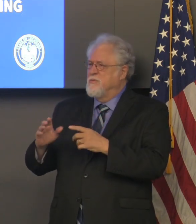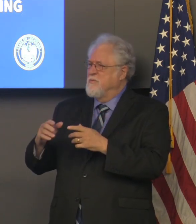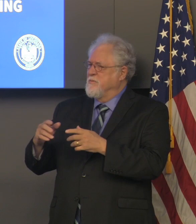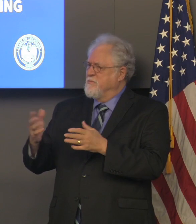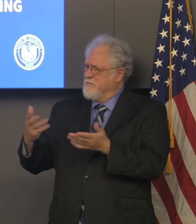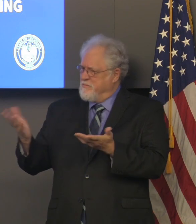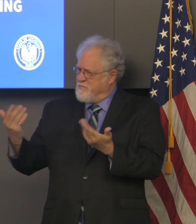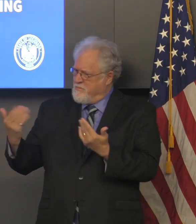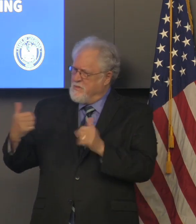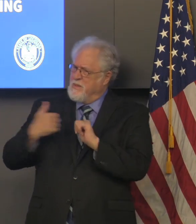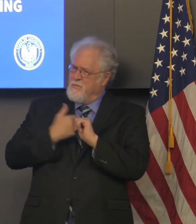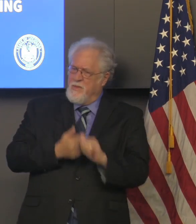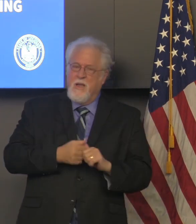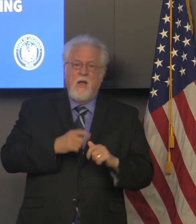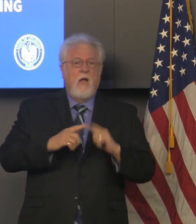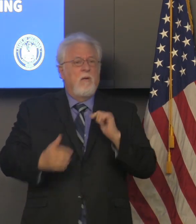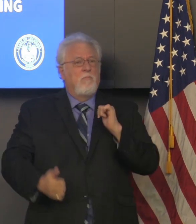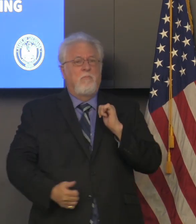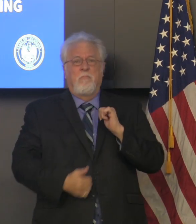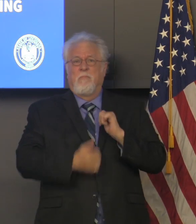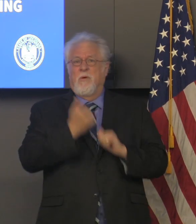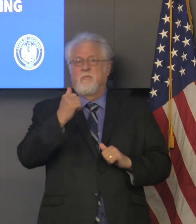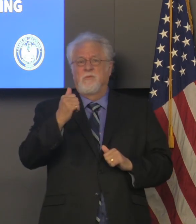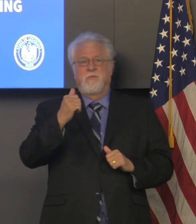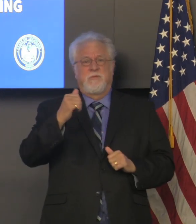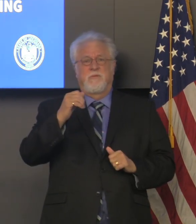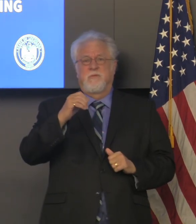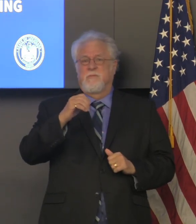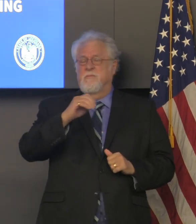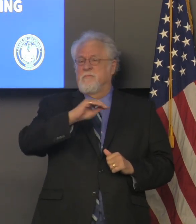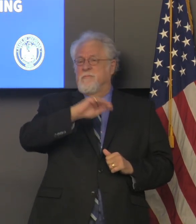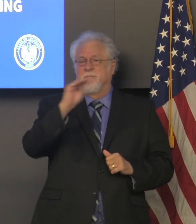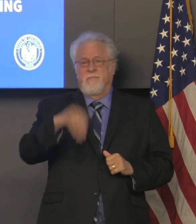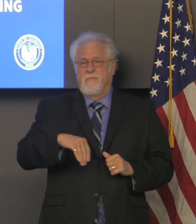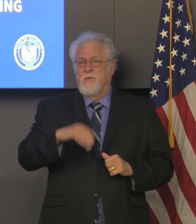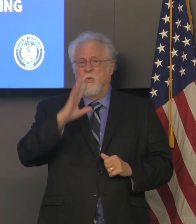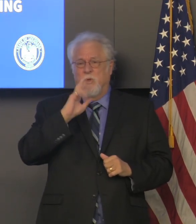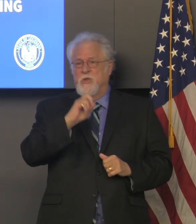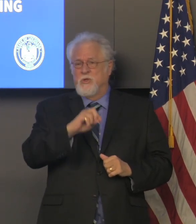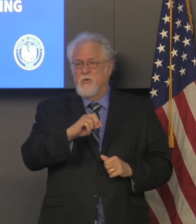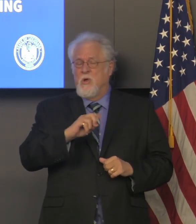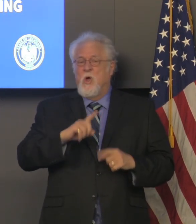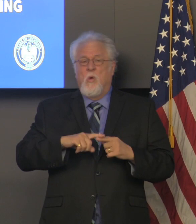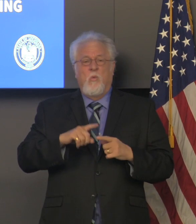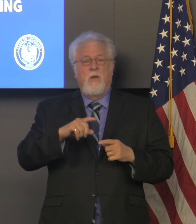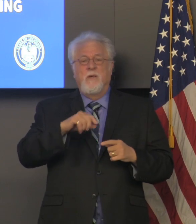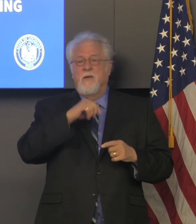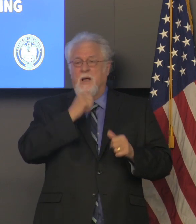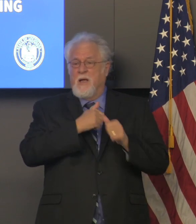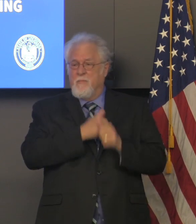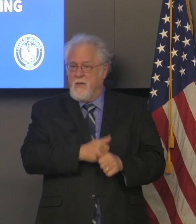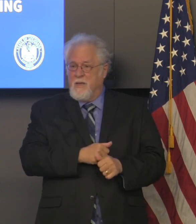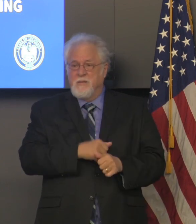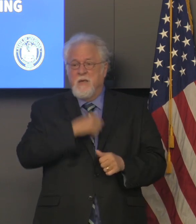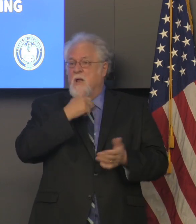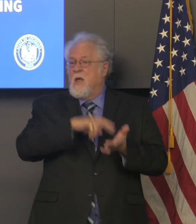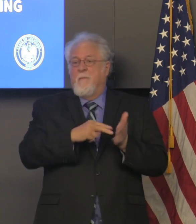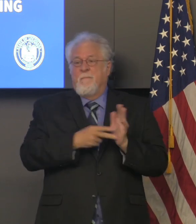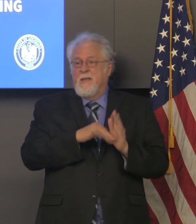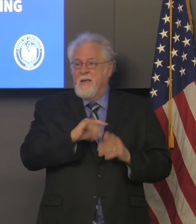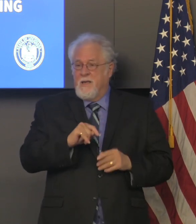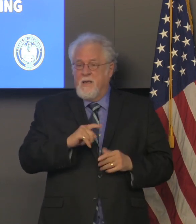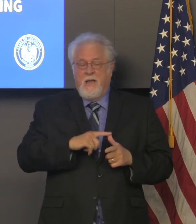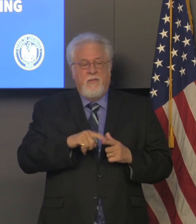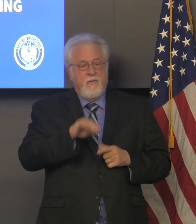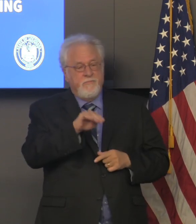compliance. And the overwhelming majority of businesses will do that. And when they're out of compliance, in many cases it is not intentional, and when